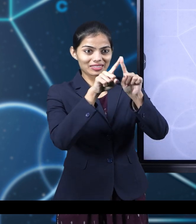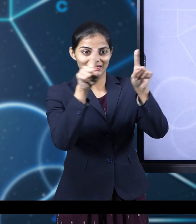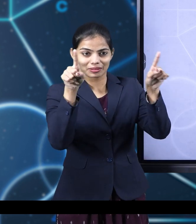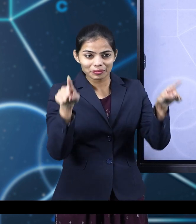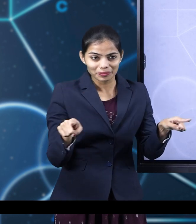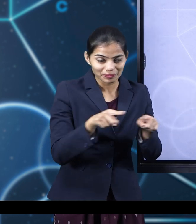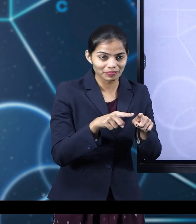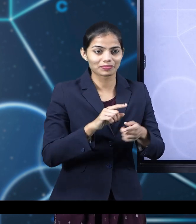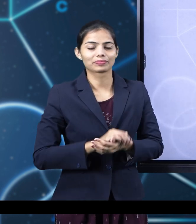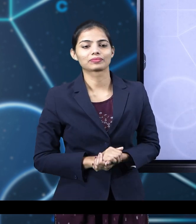rectangle,